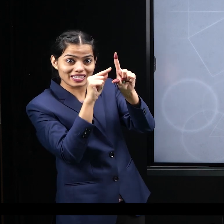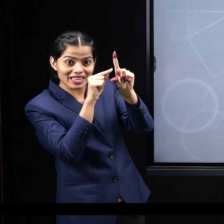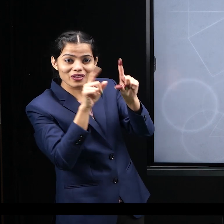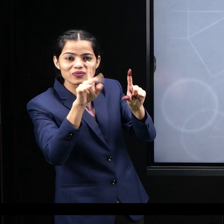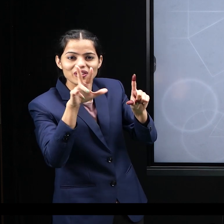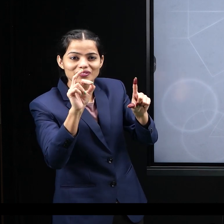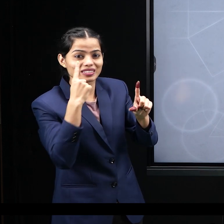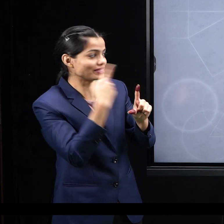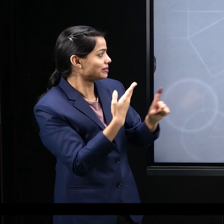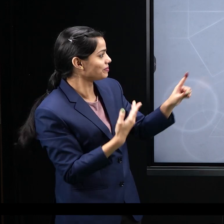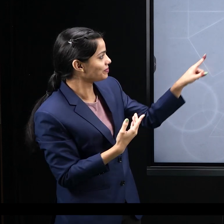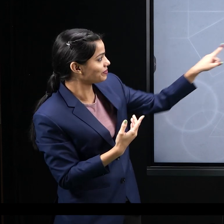are 180 degree.